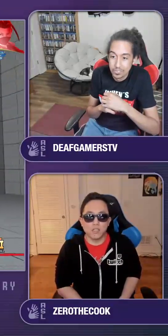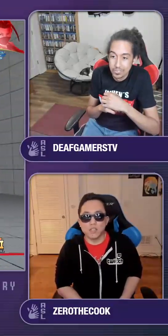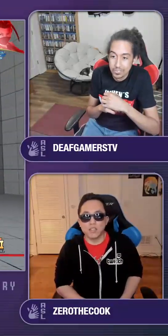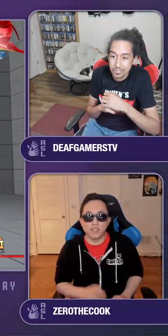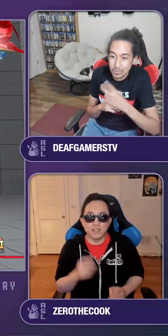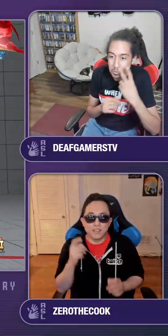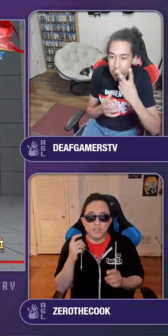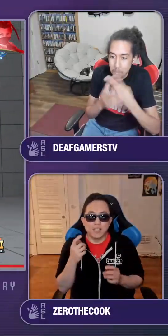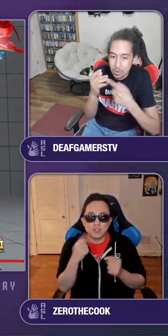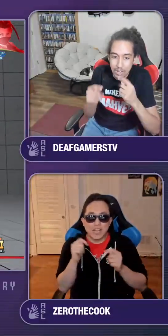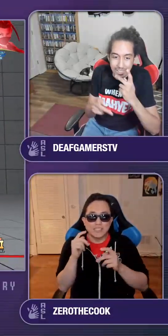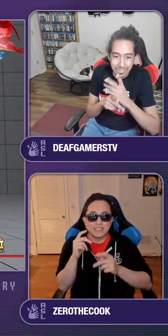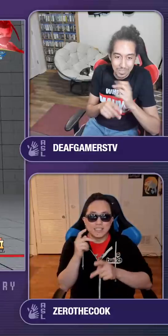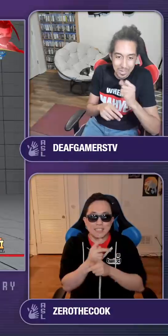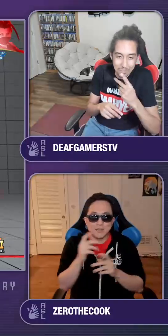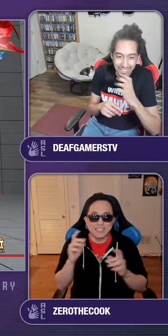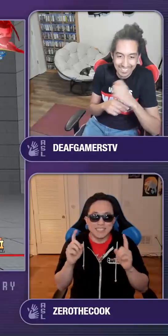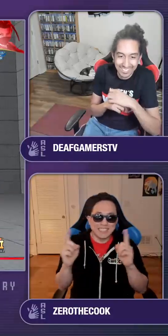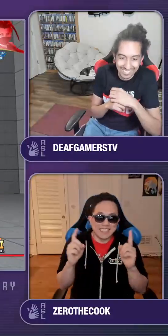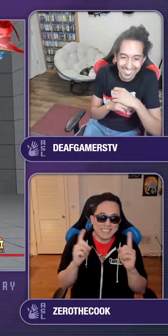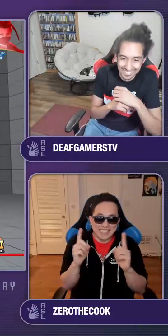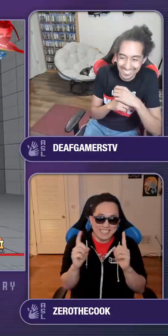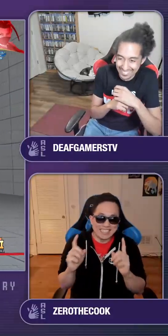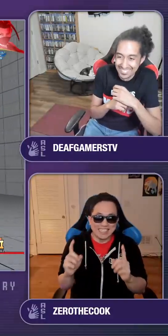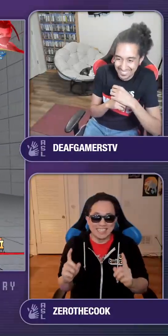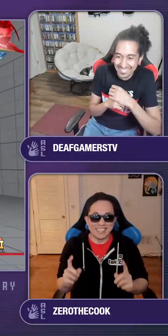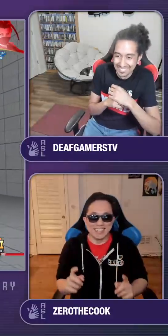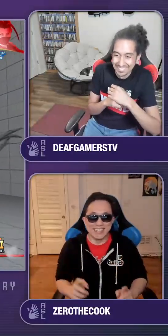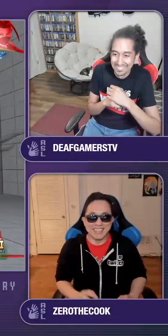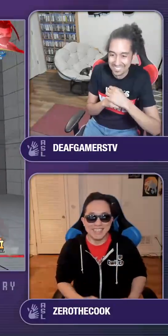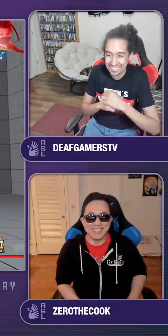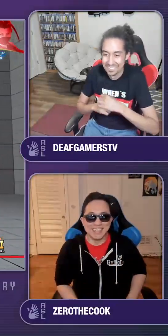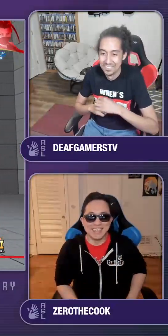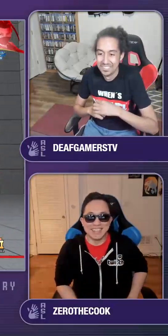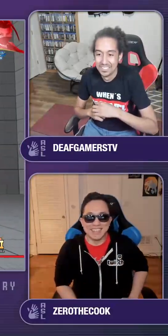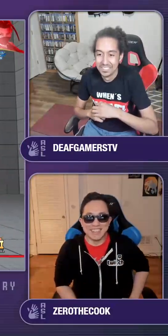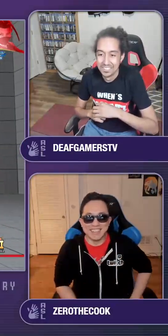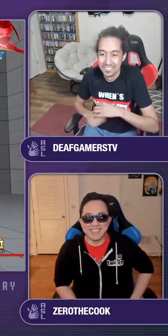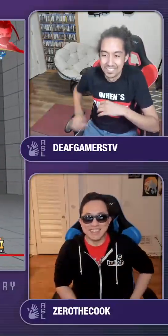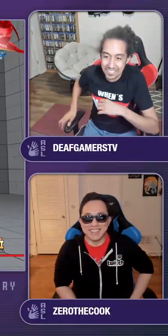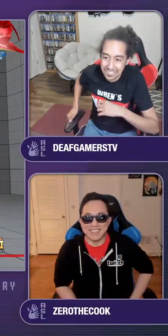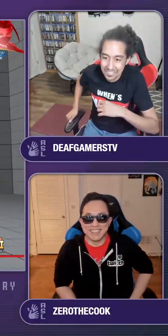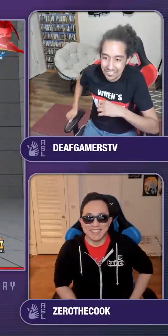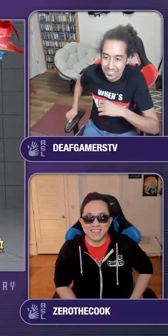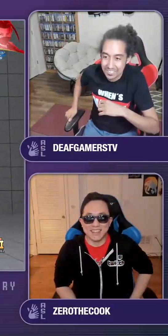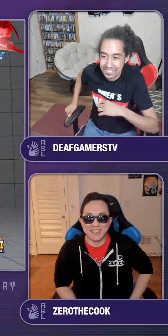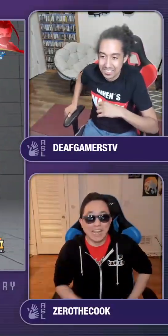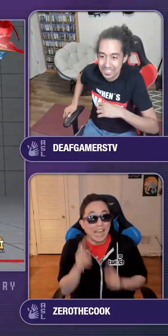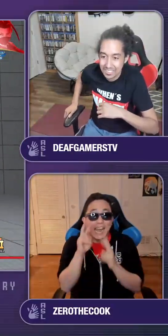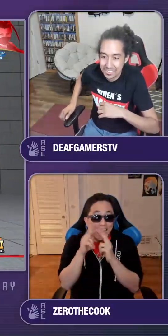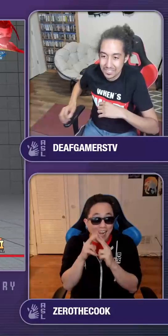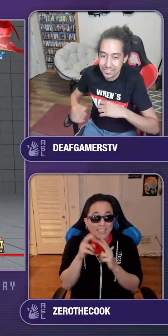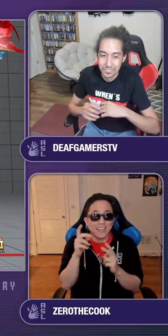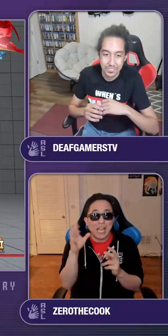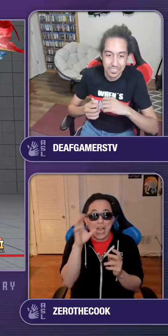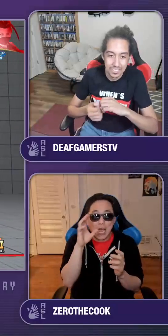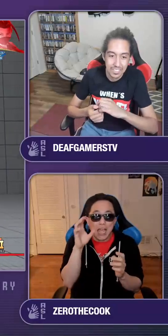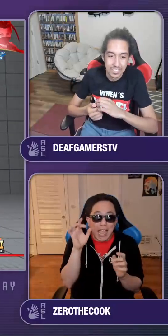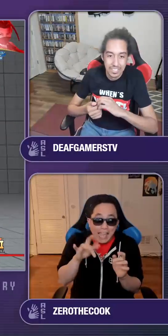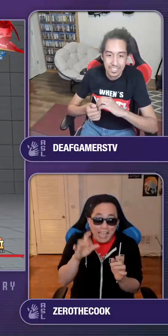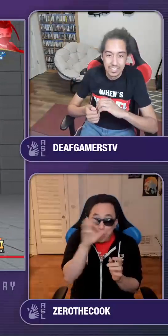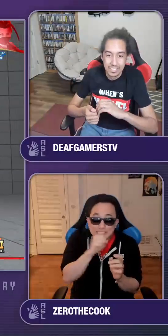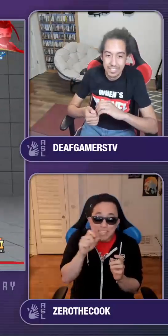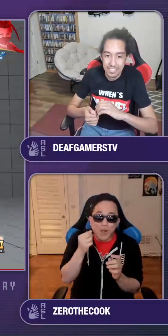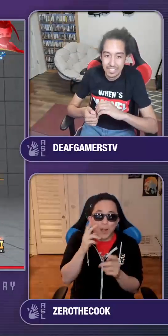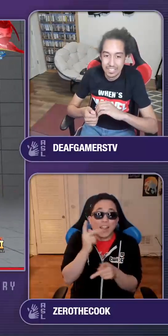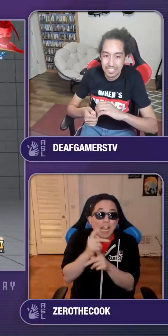and Ibuki, I've seen some cool stuff with Ibuki. Could it be Ibuki season? Original main character got some good buffs